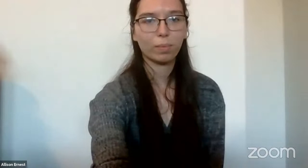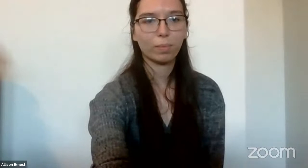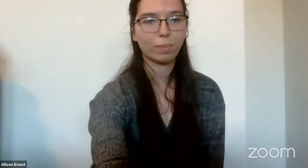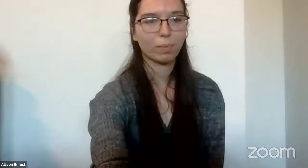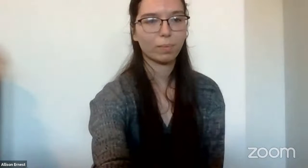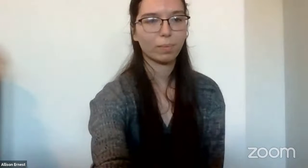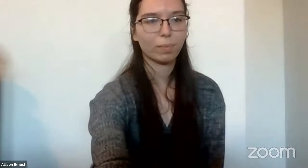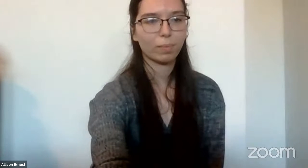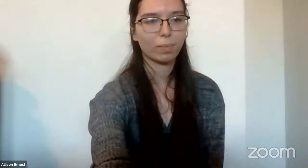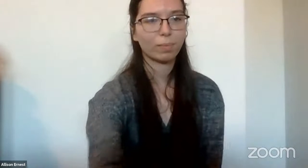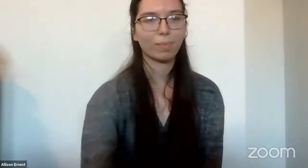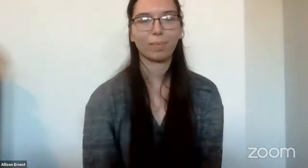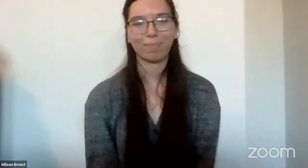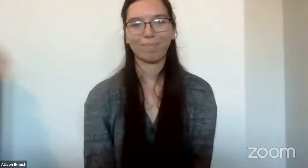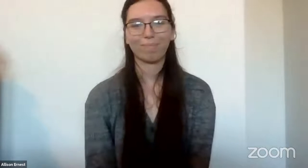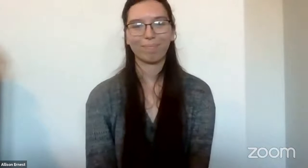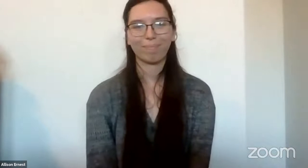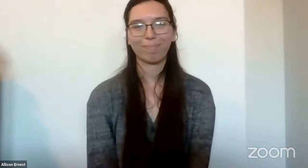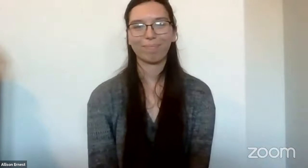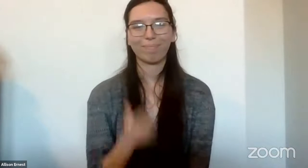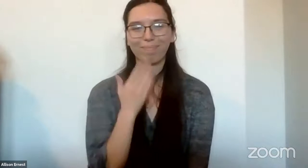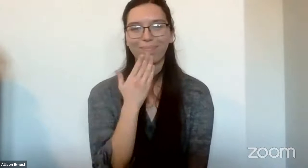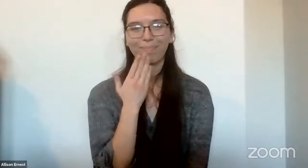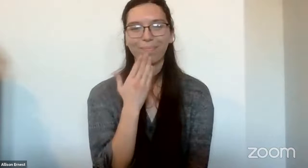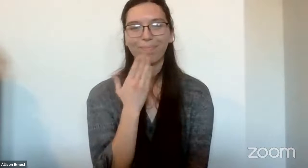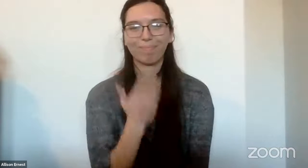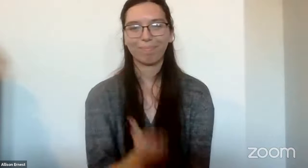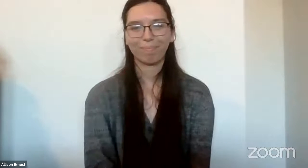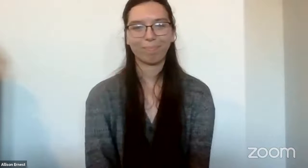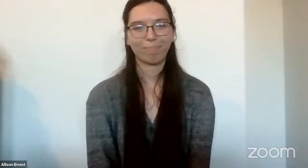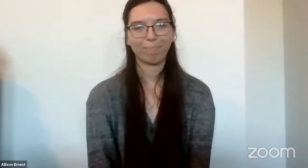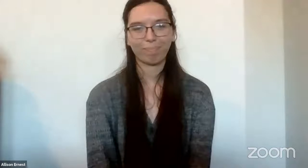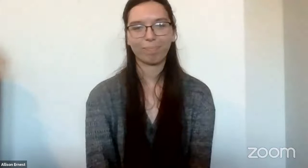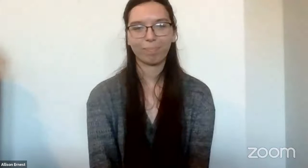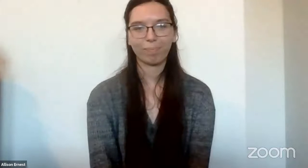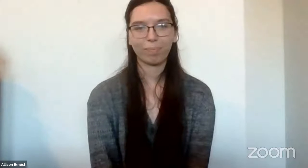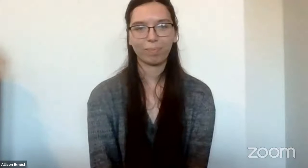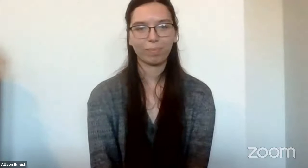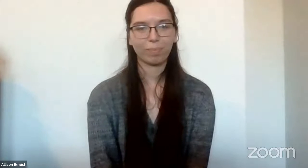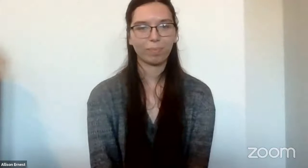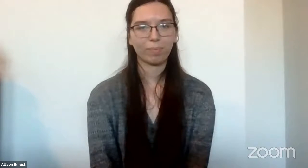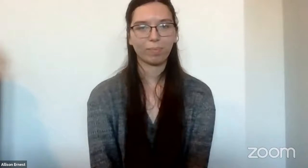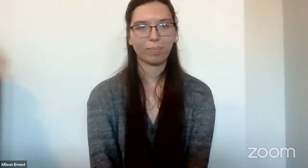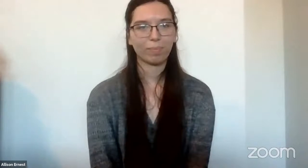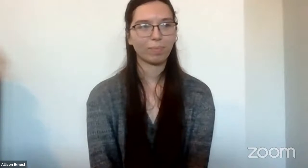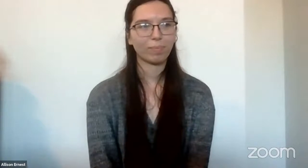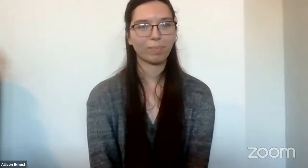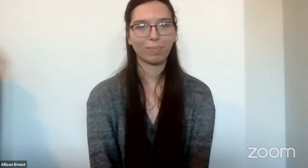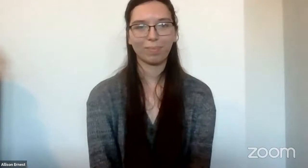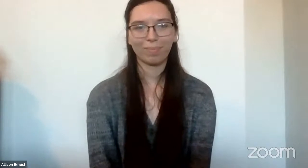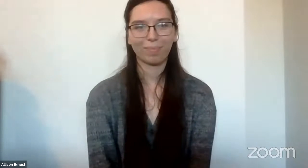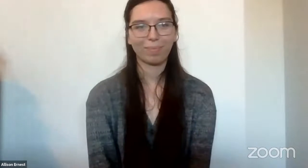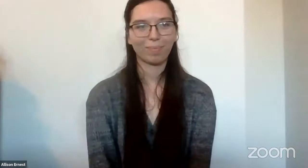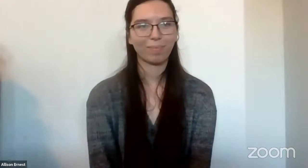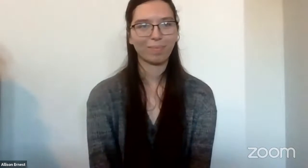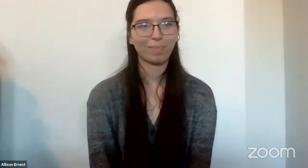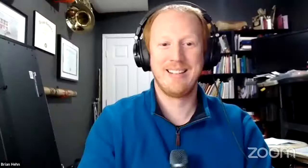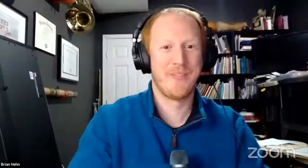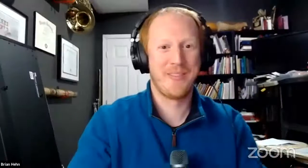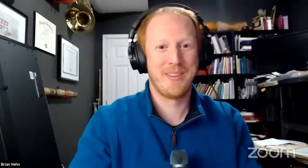But many helpers brave this plague and serve those most